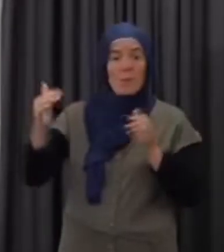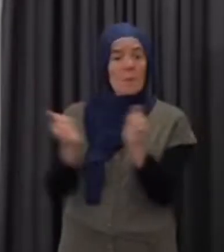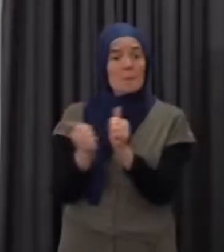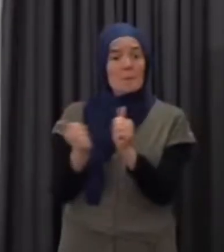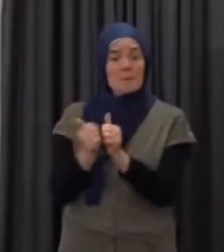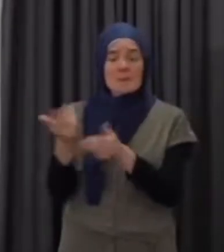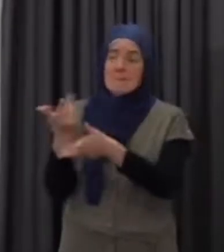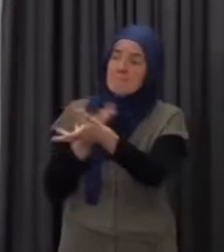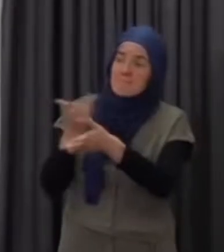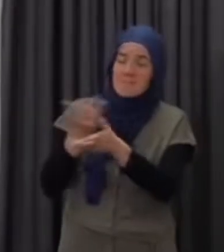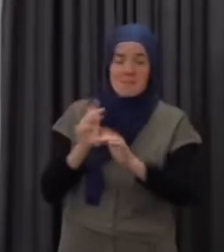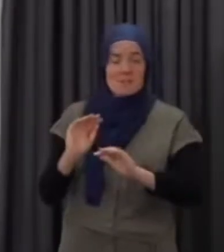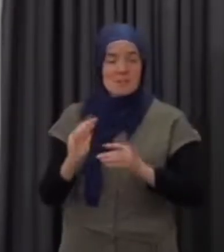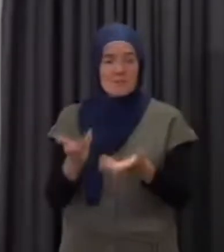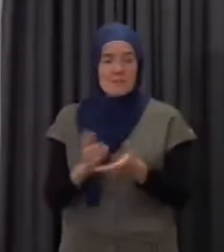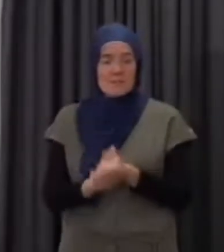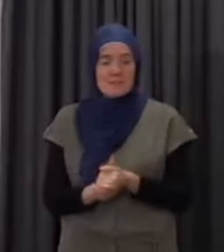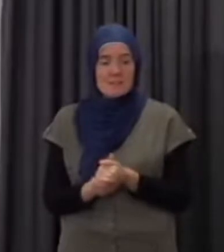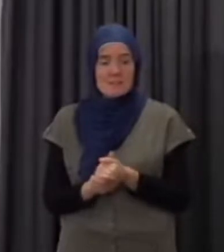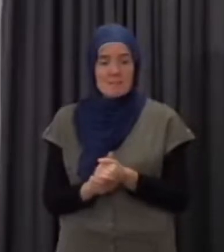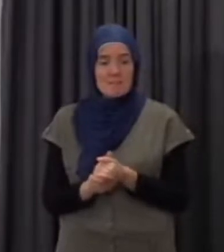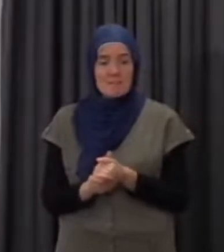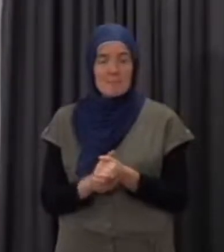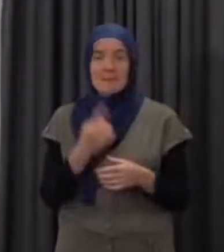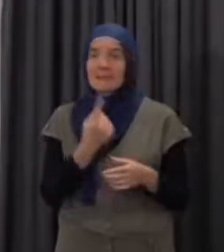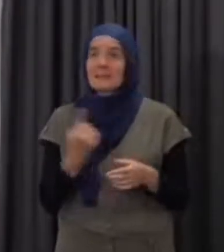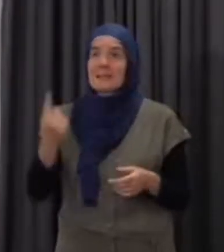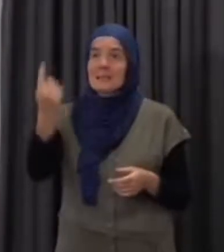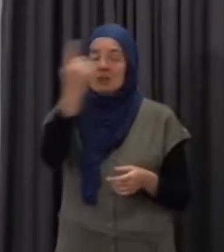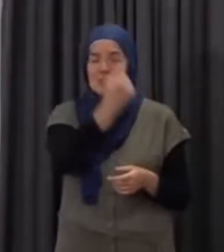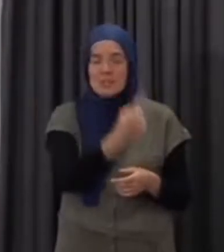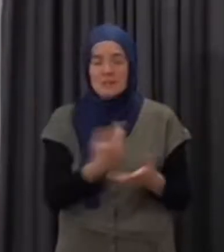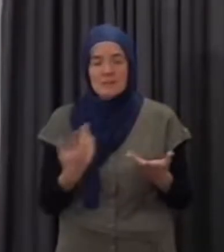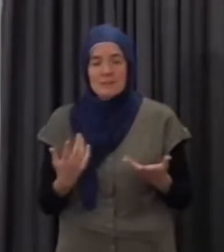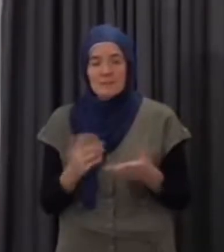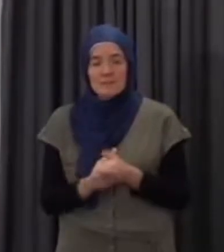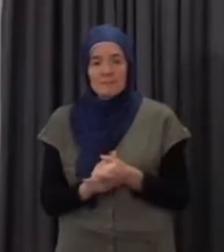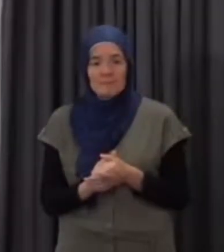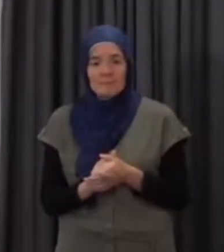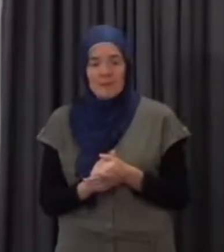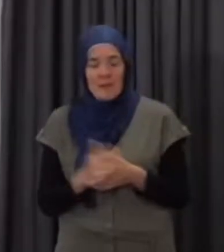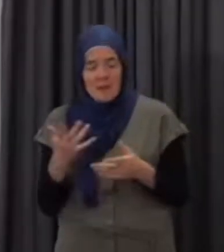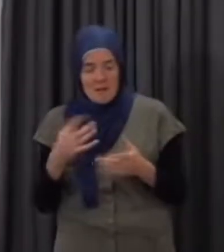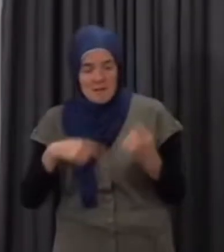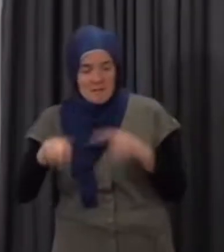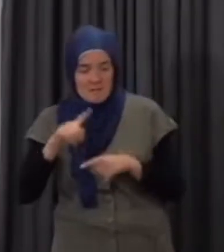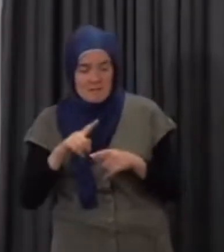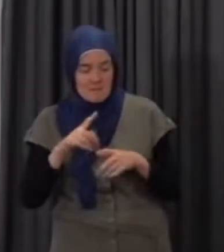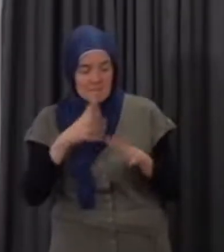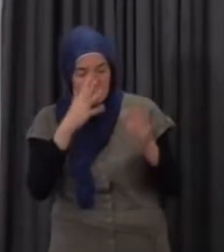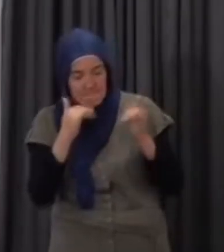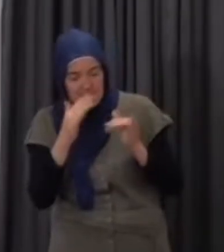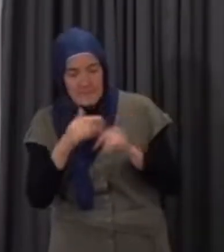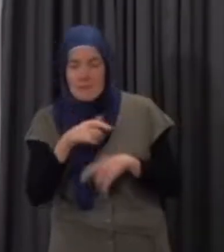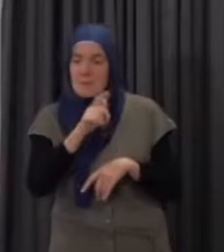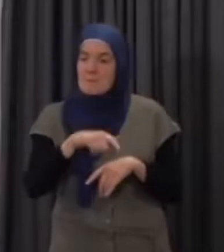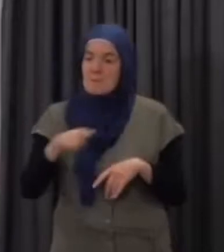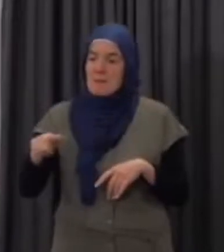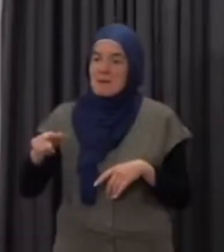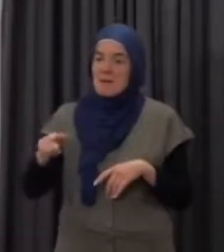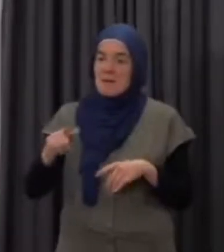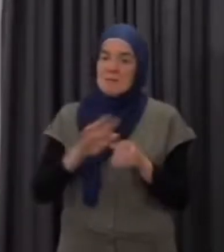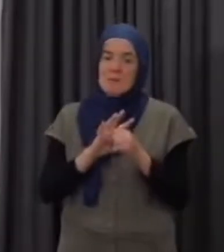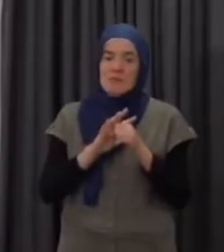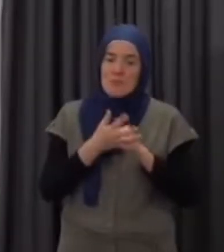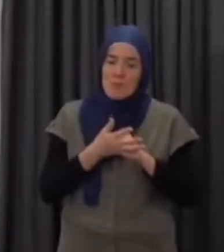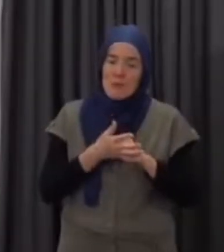of the 64 primary care clusters are working collaboratively to examine people with coronavirus symptoms, in many cases using a hub model